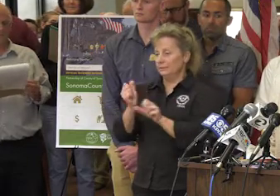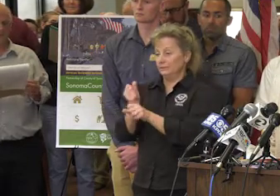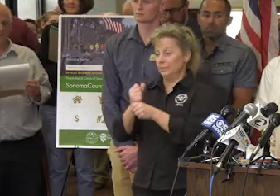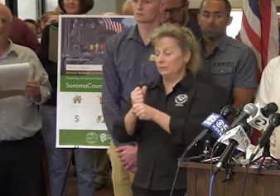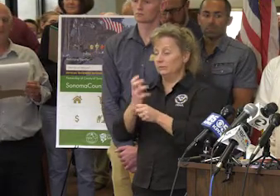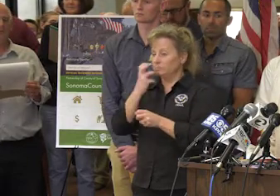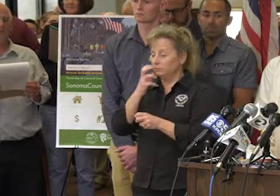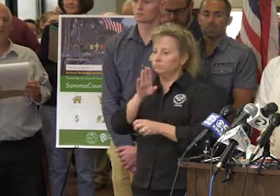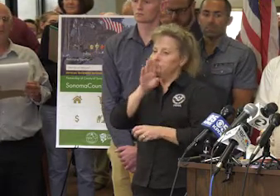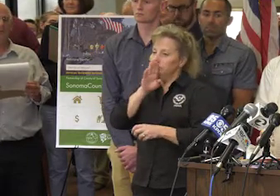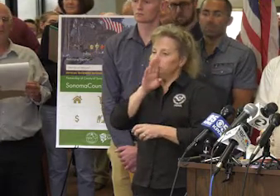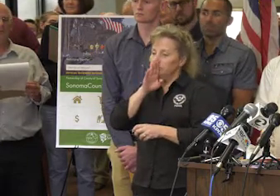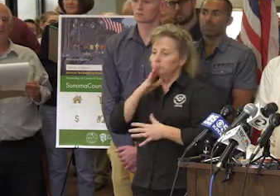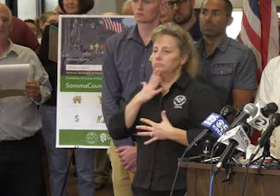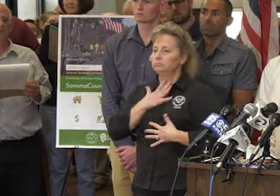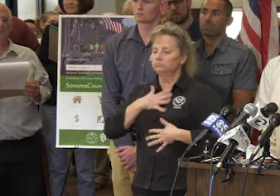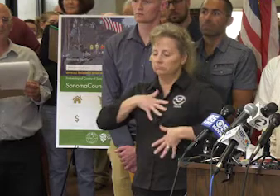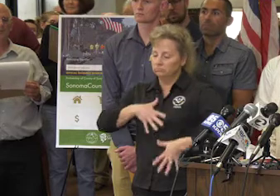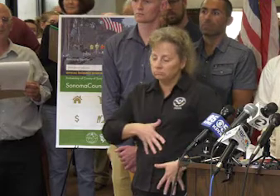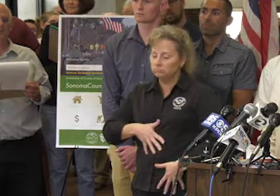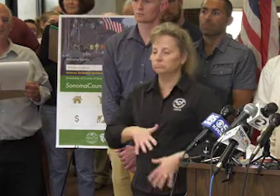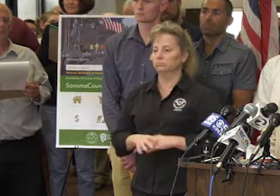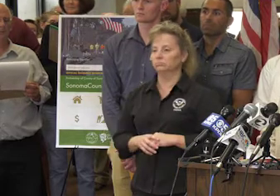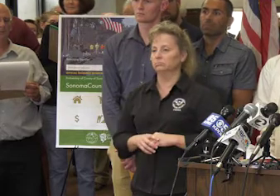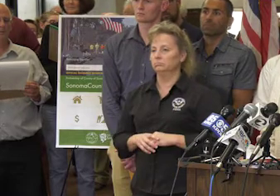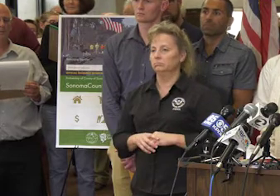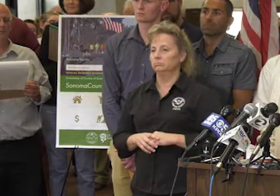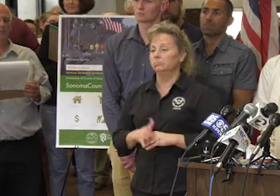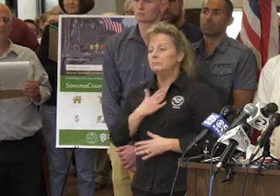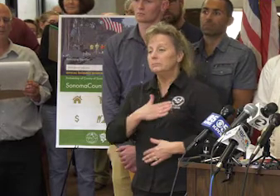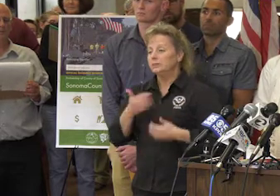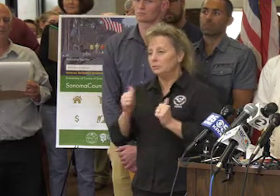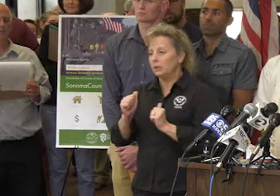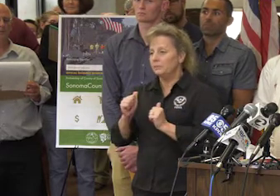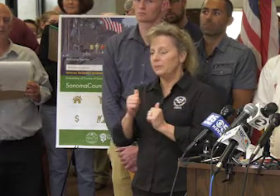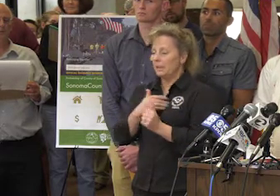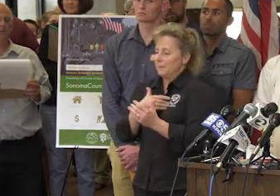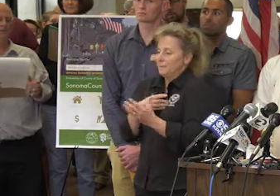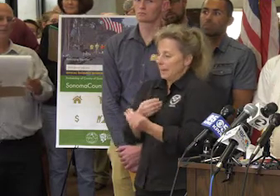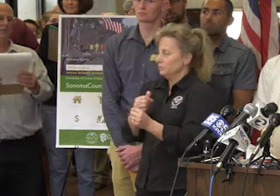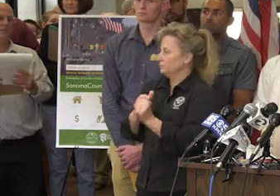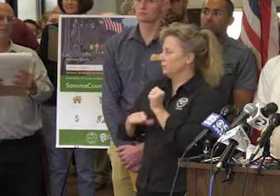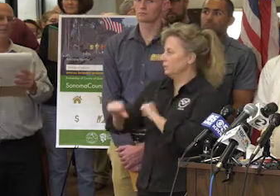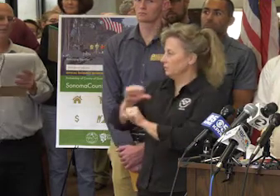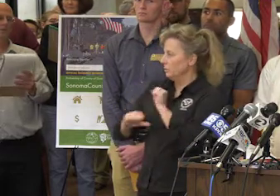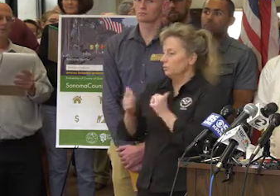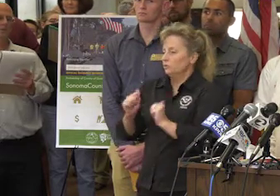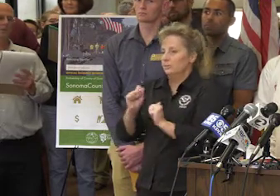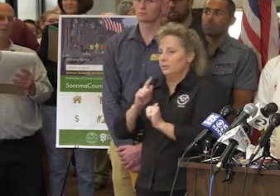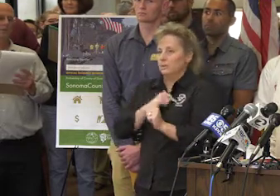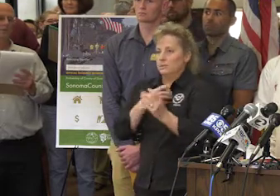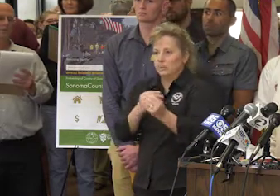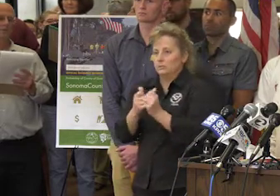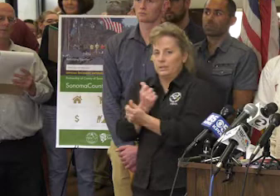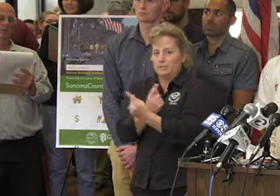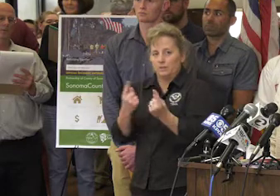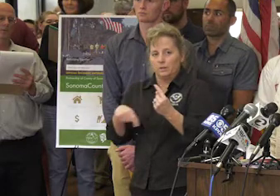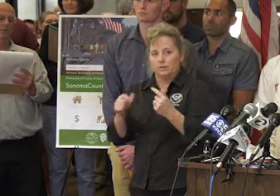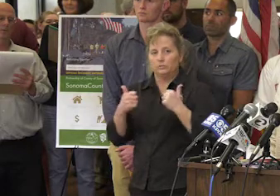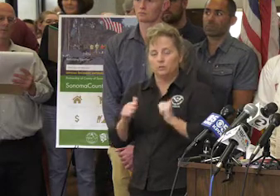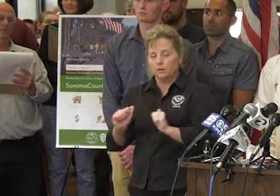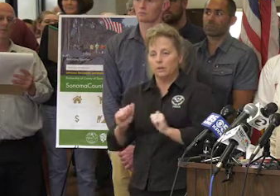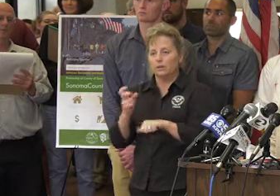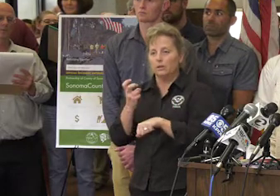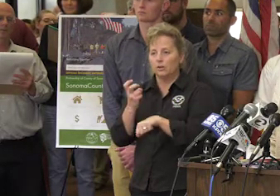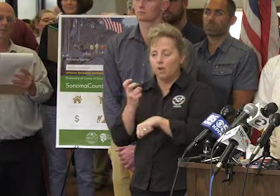create anger and frustration and sadness. And so please try to be compassionate with each other and try to be compassionate with everyone who is trying